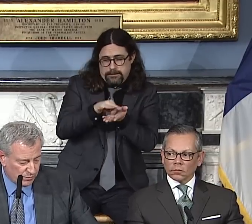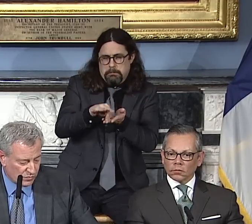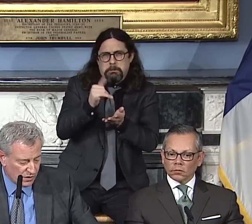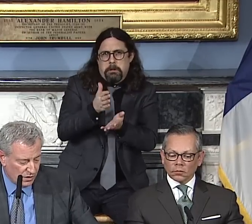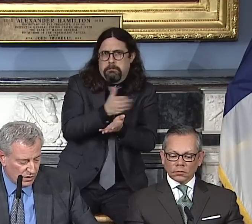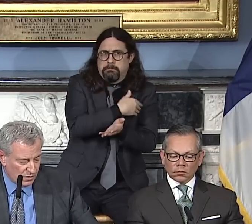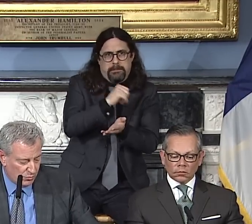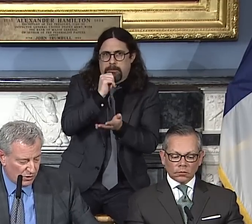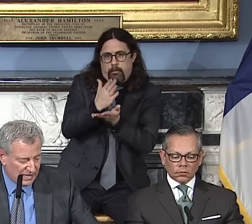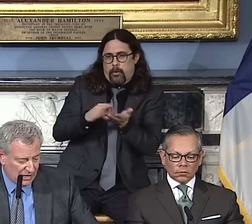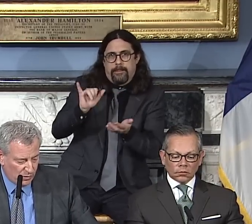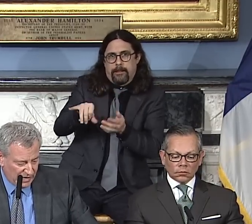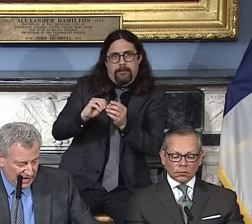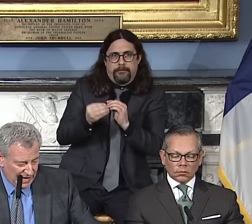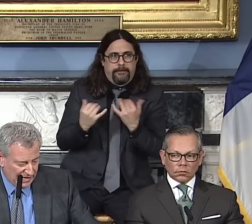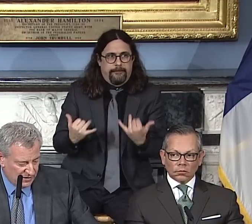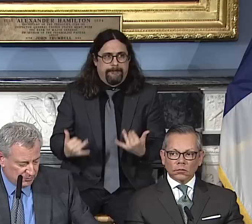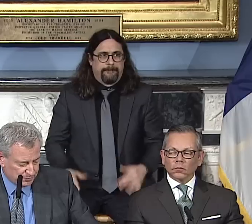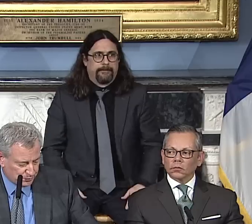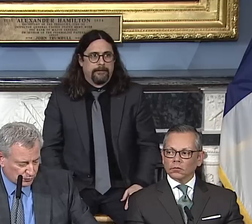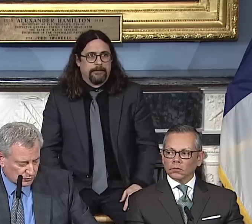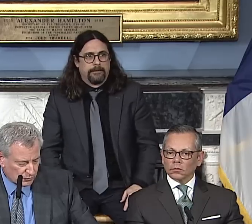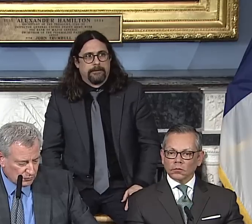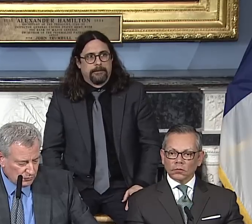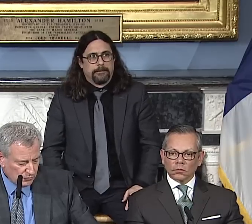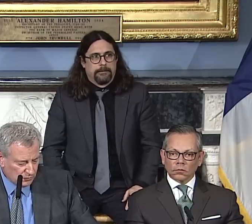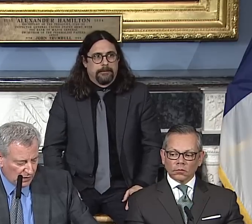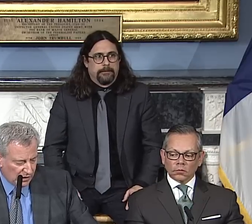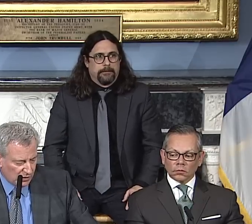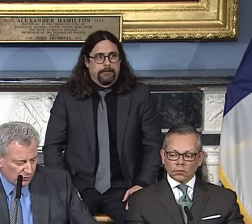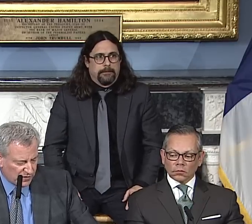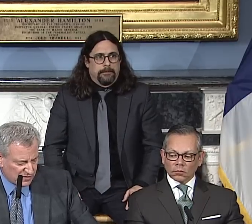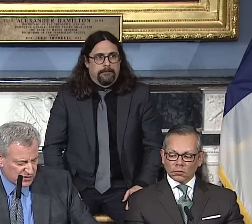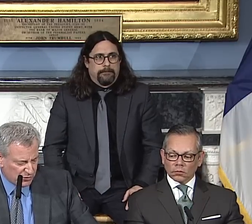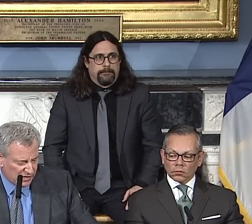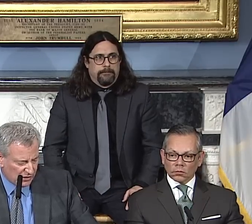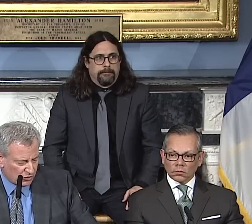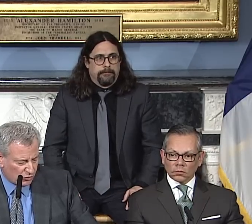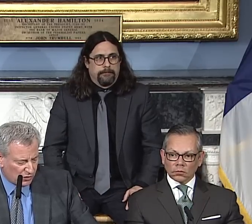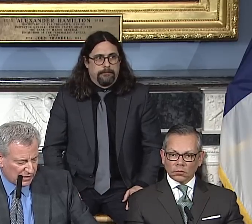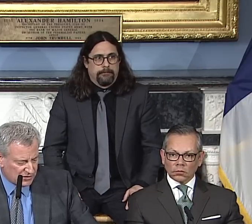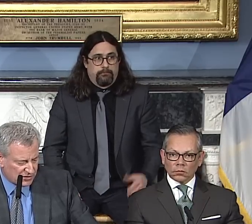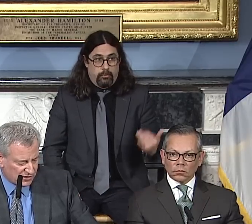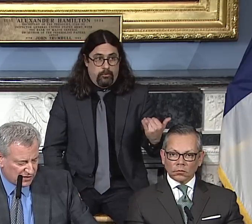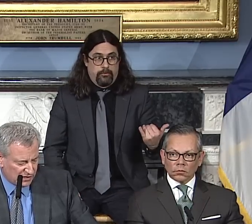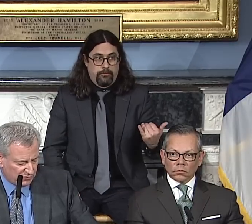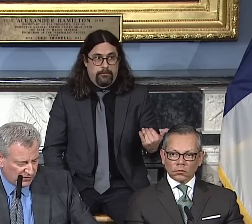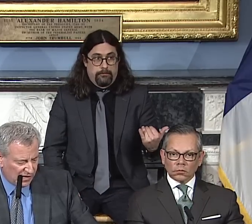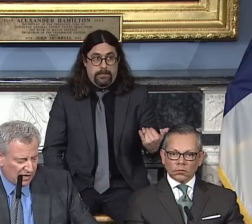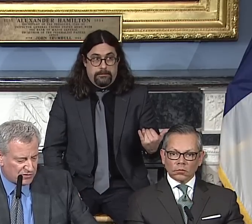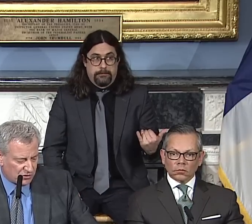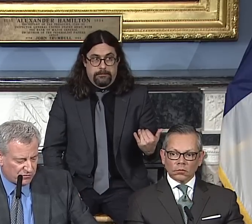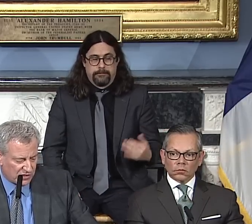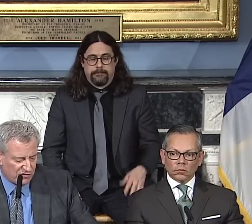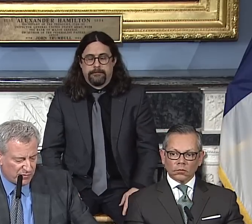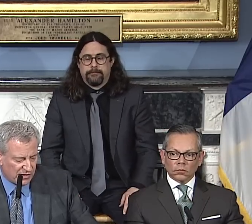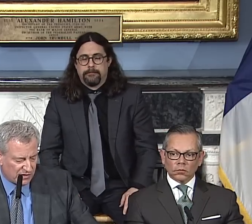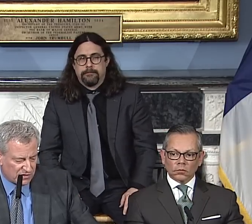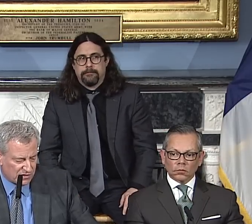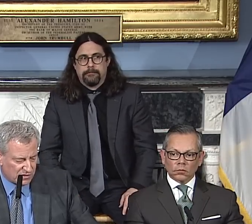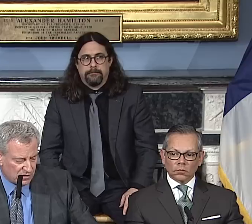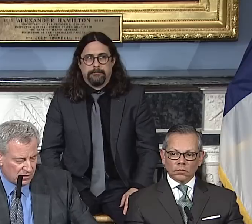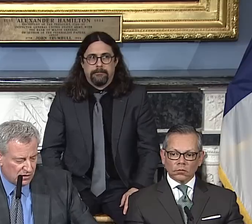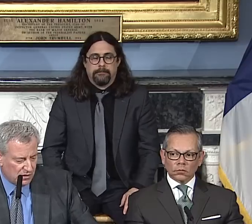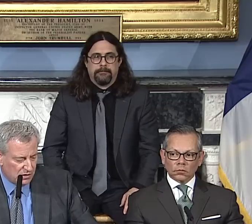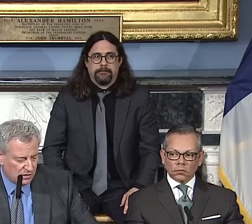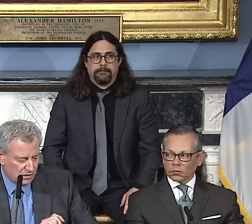noon, the breakout we had, and I don't think this breakout correlates to the 95, so forgive me that